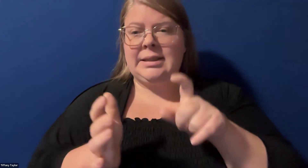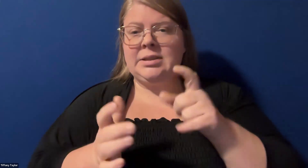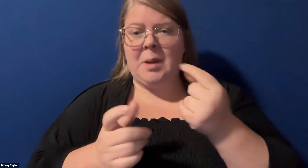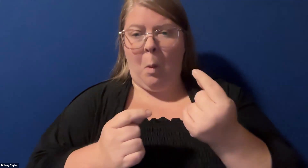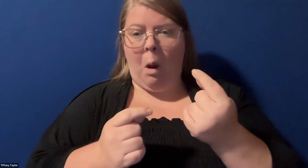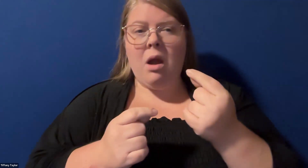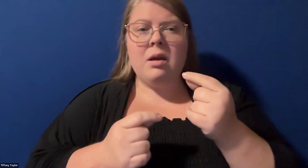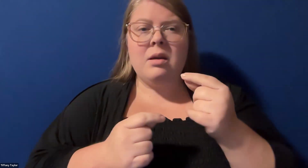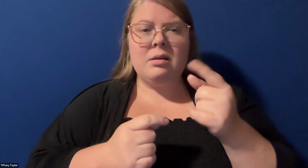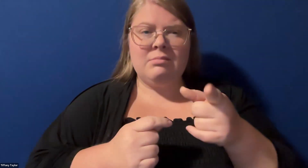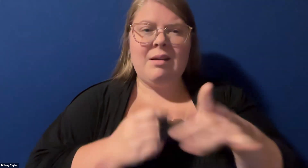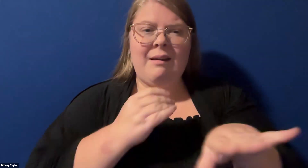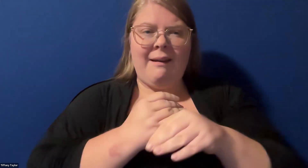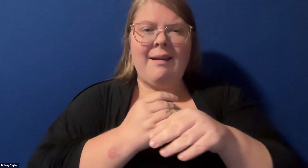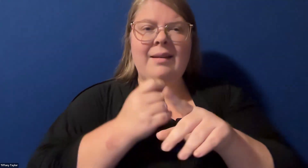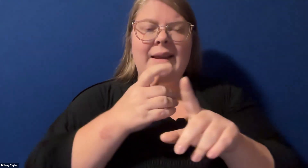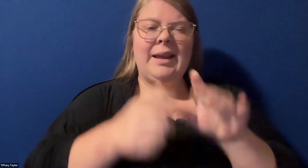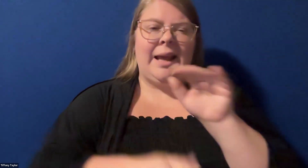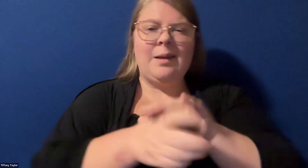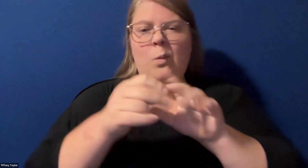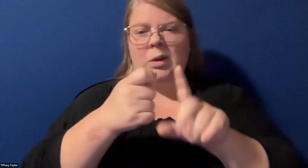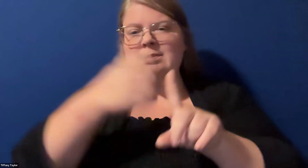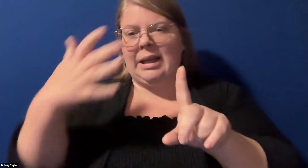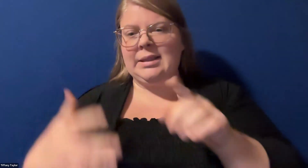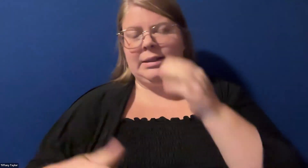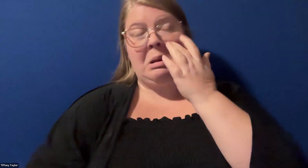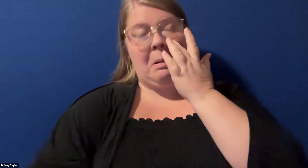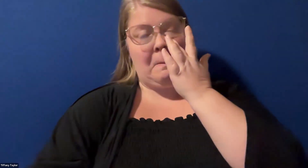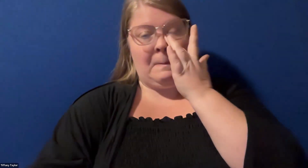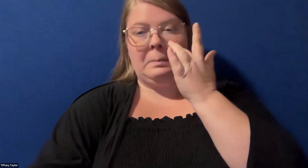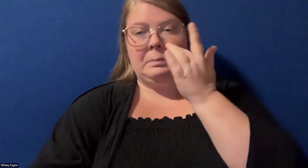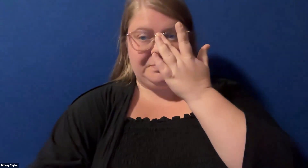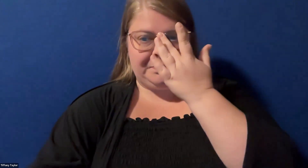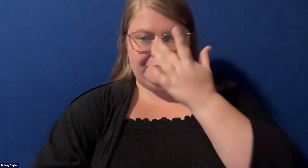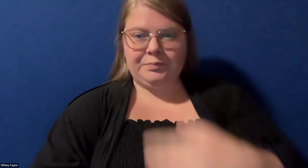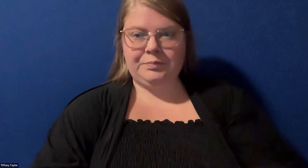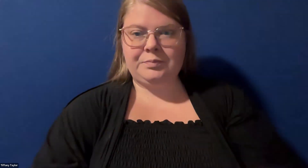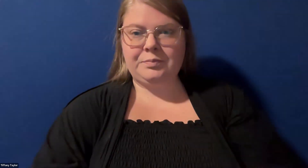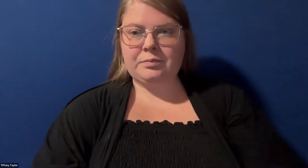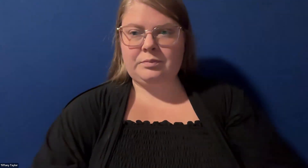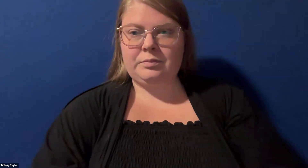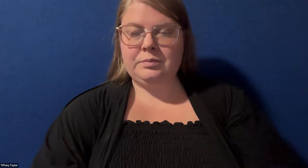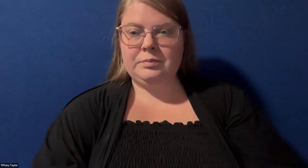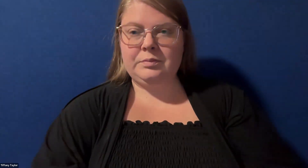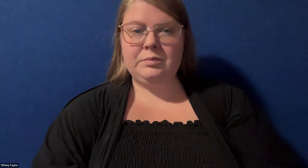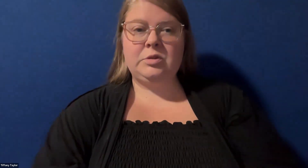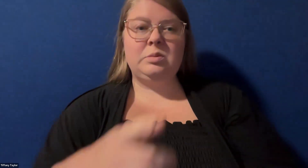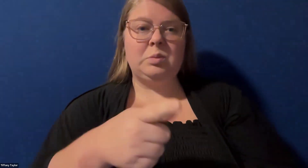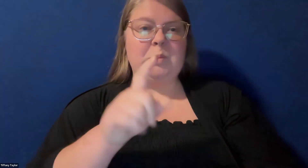or expanded in this way. So these sort of things are needed to be implemented through the keyboard. If